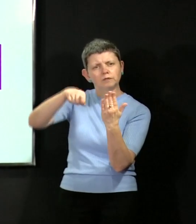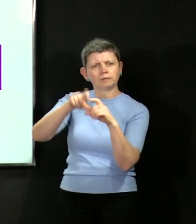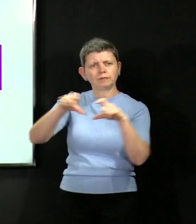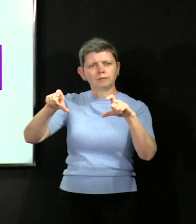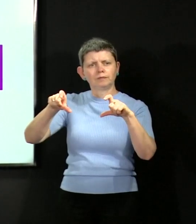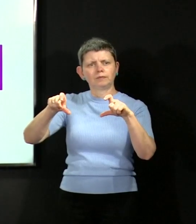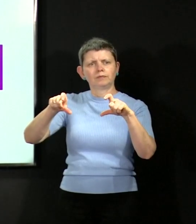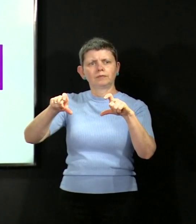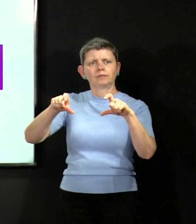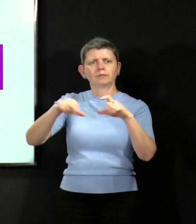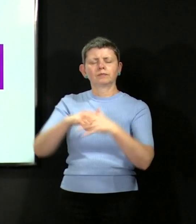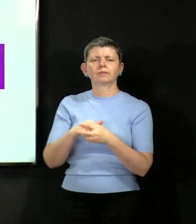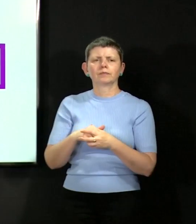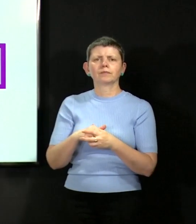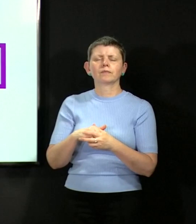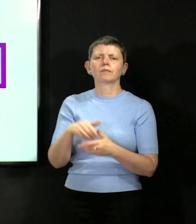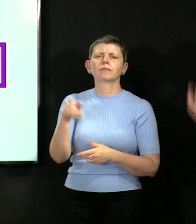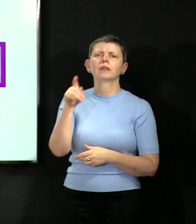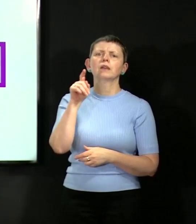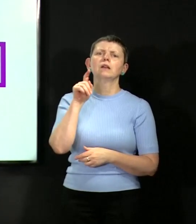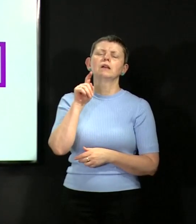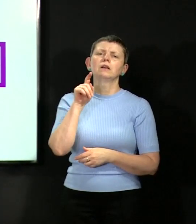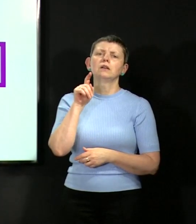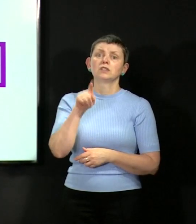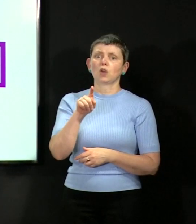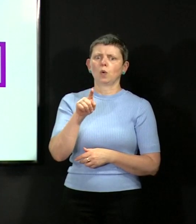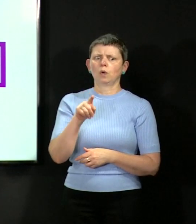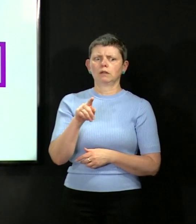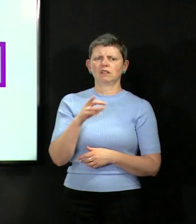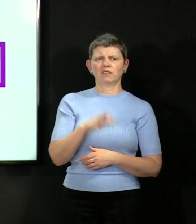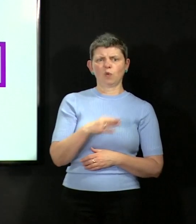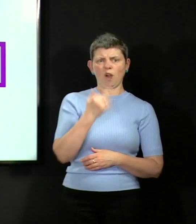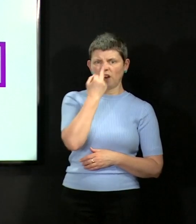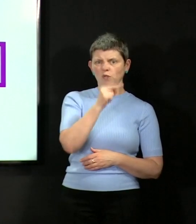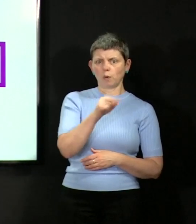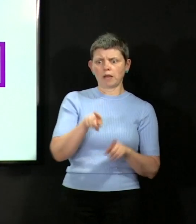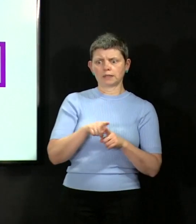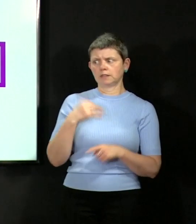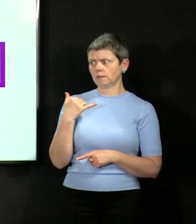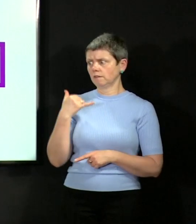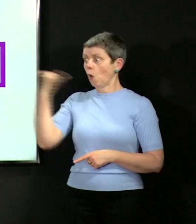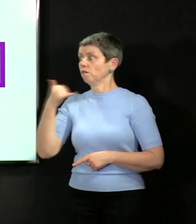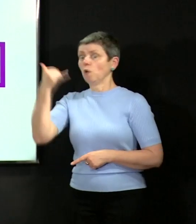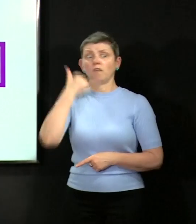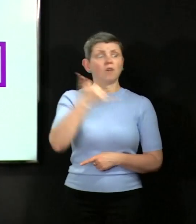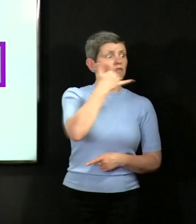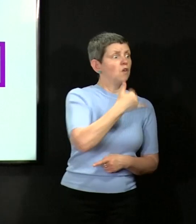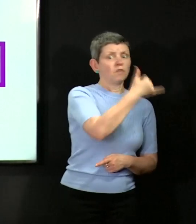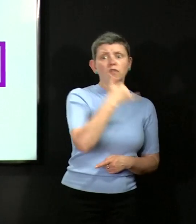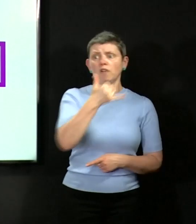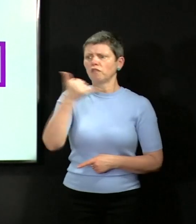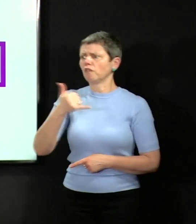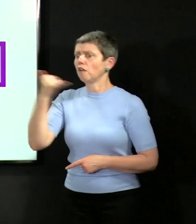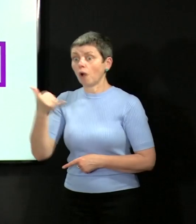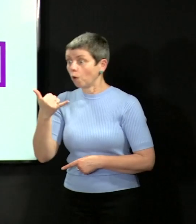random act for a fraudster to phone tens of thousands of people and randomly find one that had a positive test. But